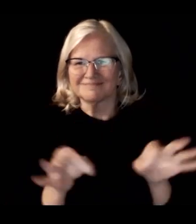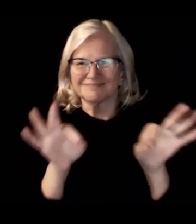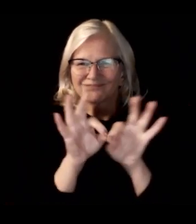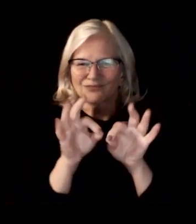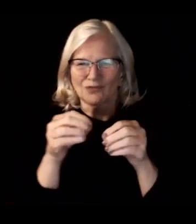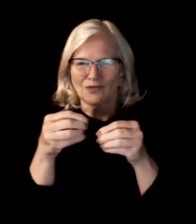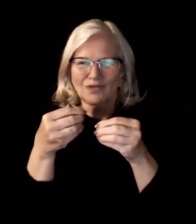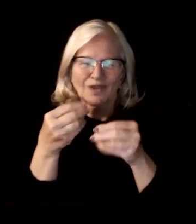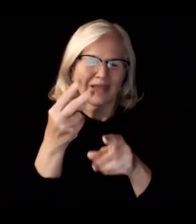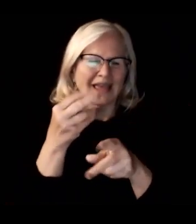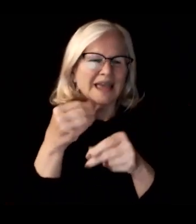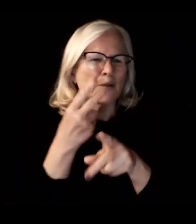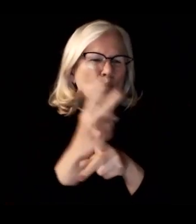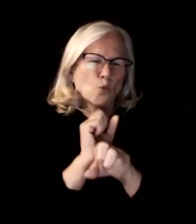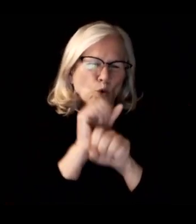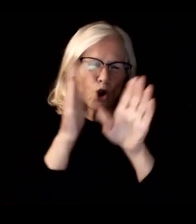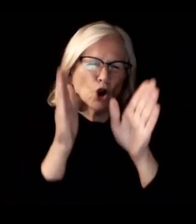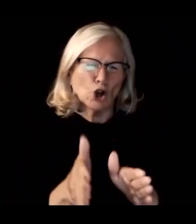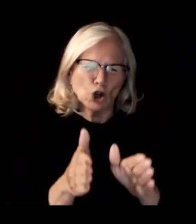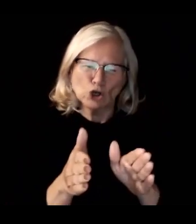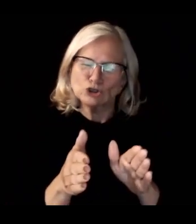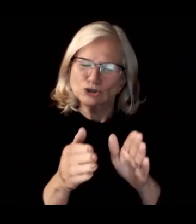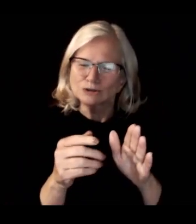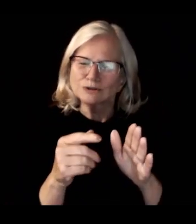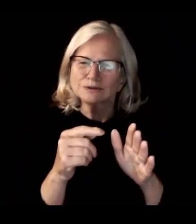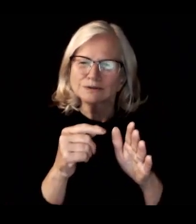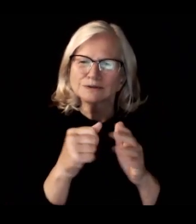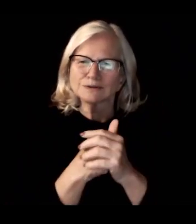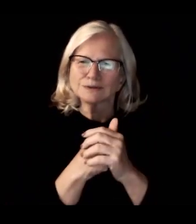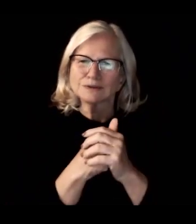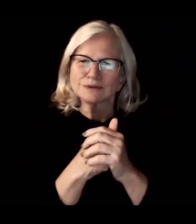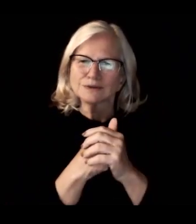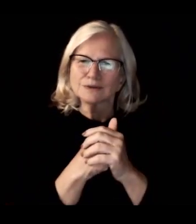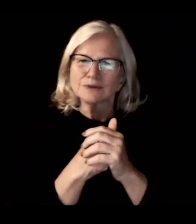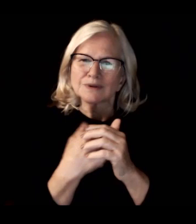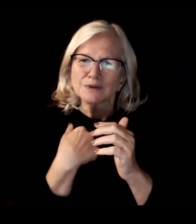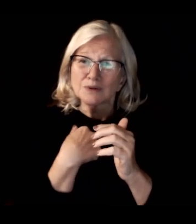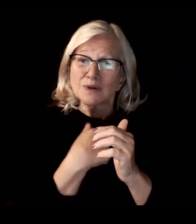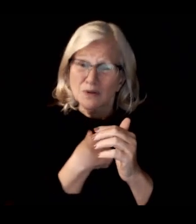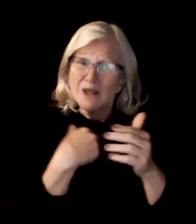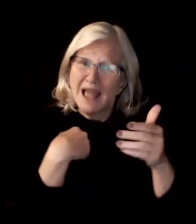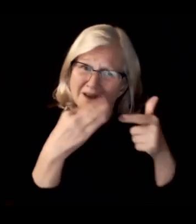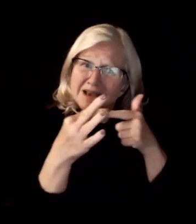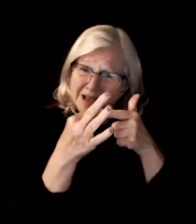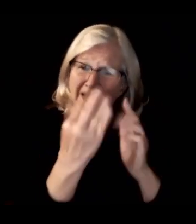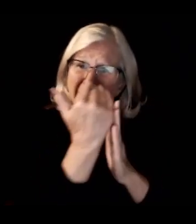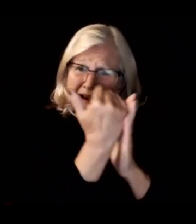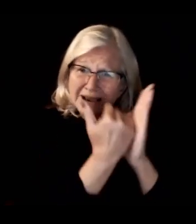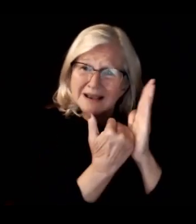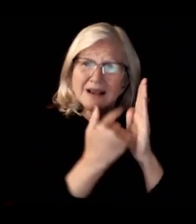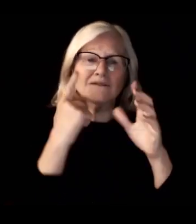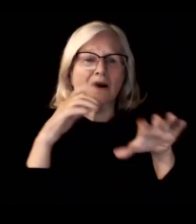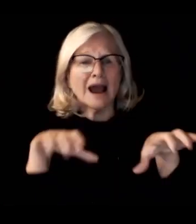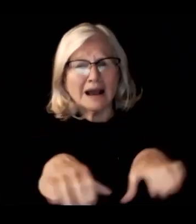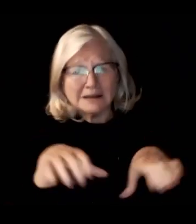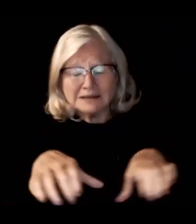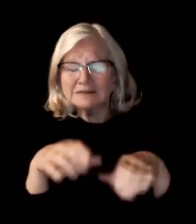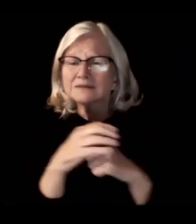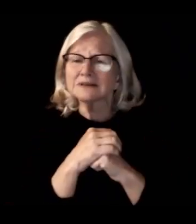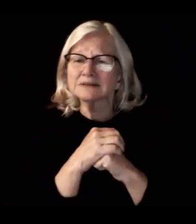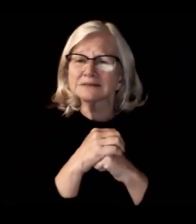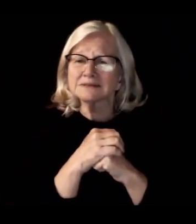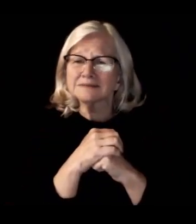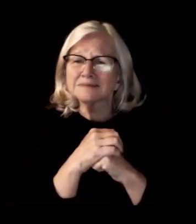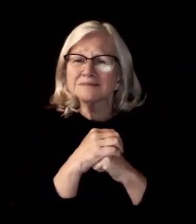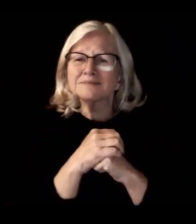guidance, the outdoor visitation guidance, and our broader visitation and activities guidance for the more casual visits and other